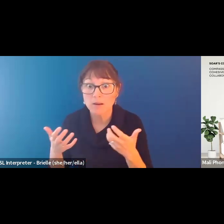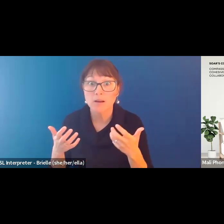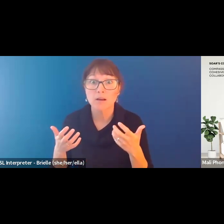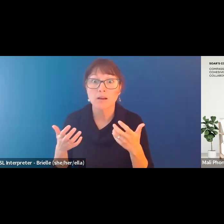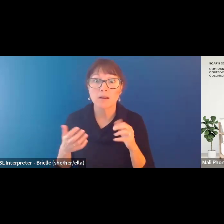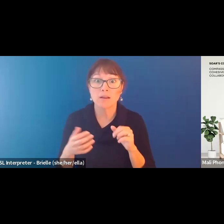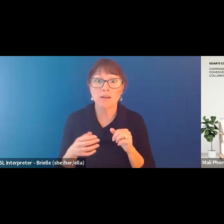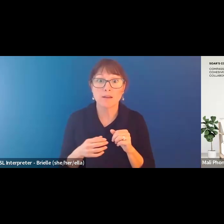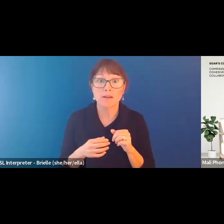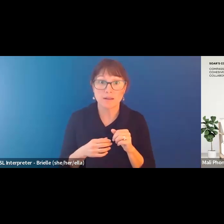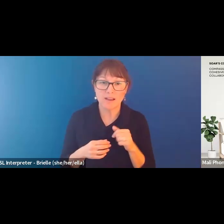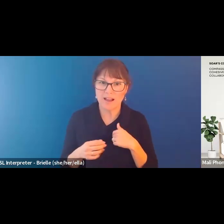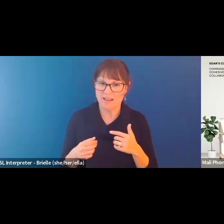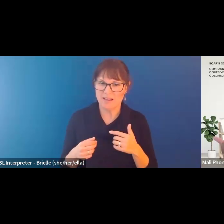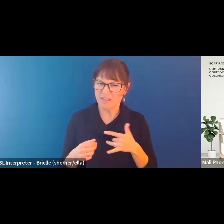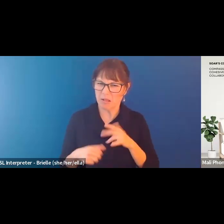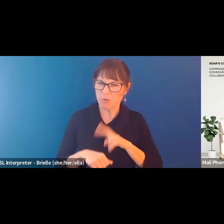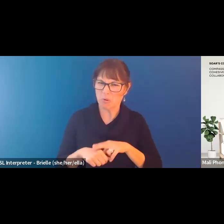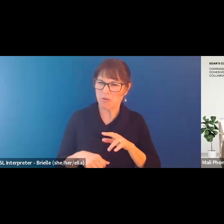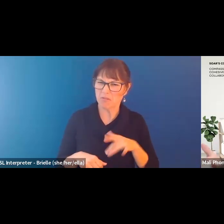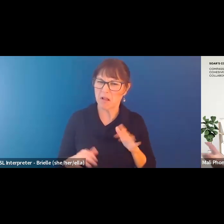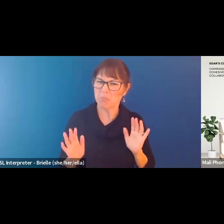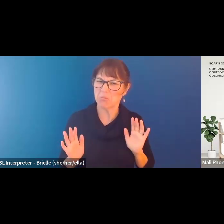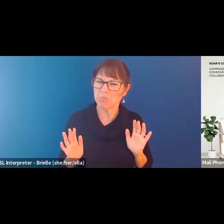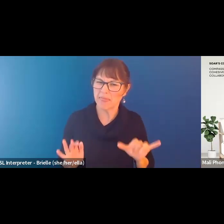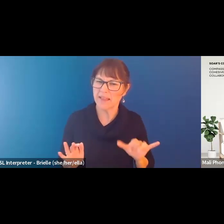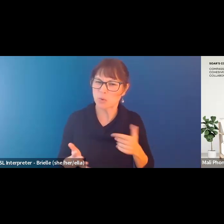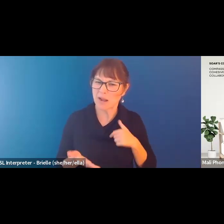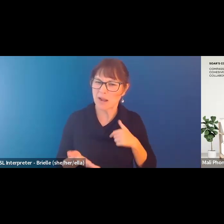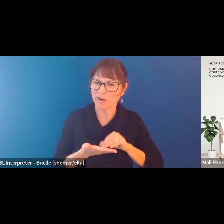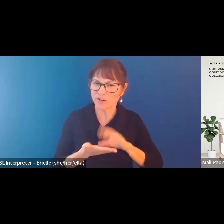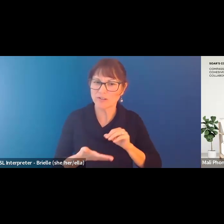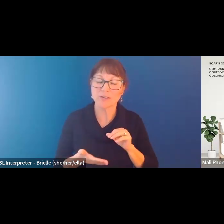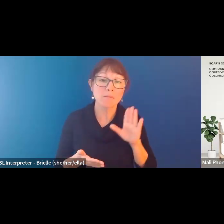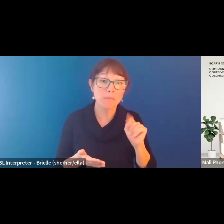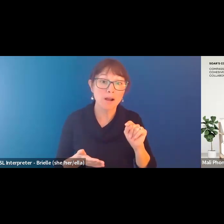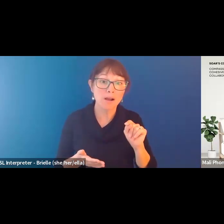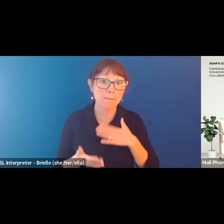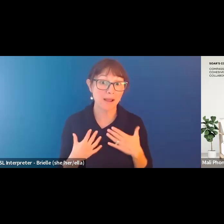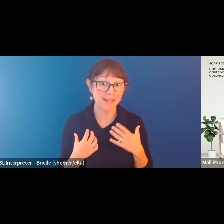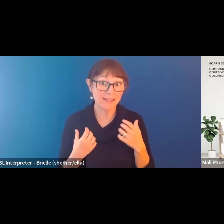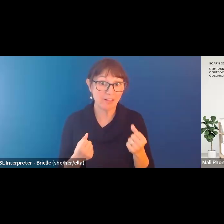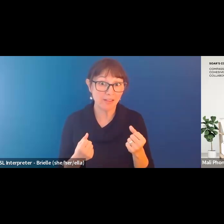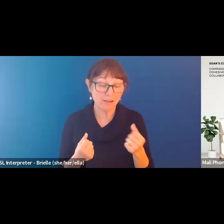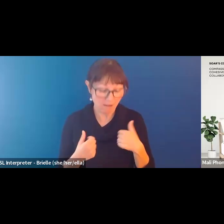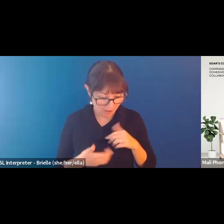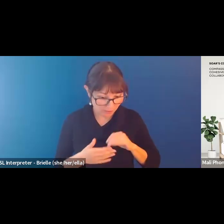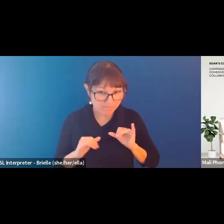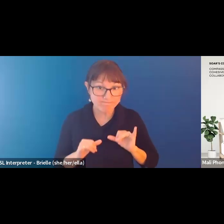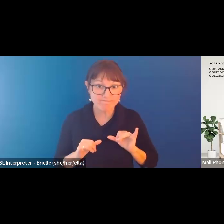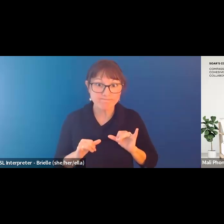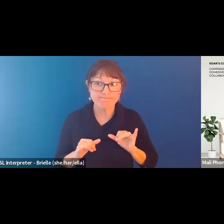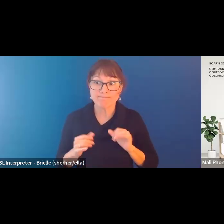rest. That felt normal, that felt natural. That's what I learned. But my healing taught me that success